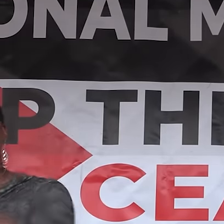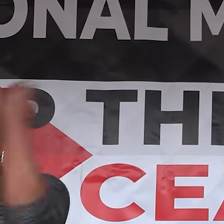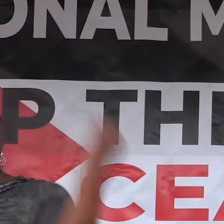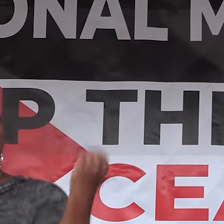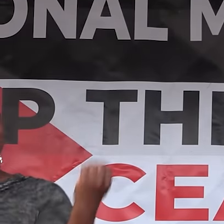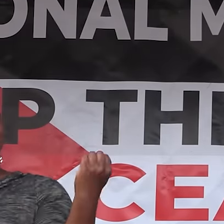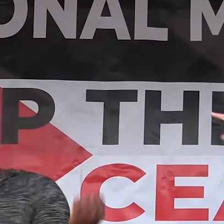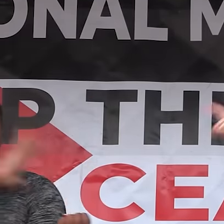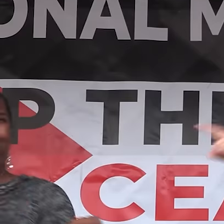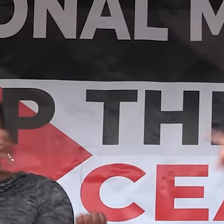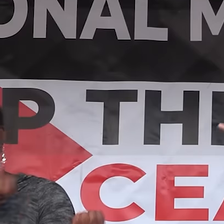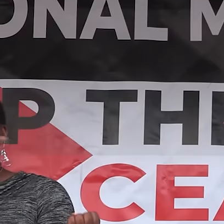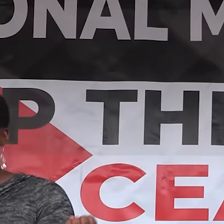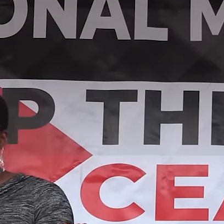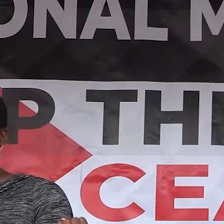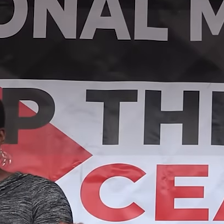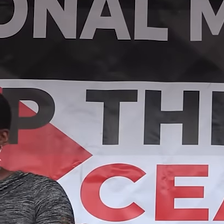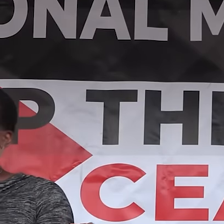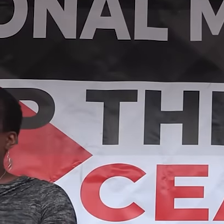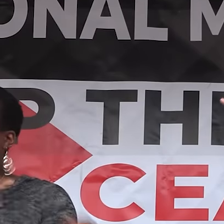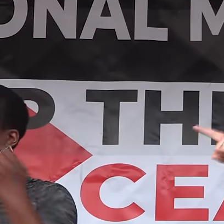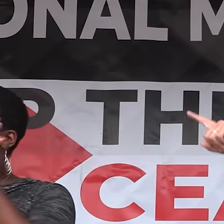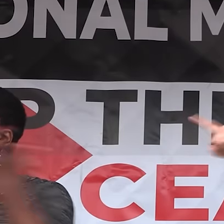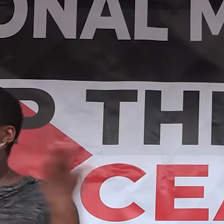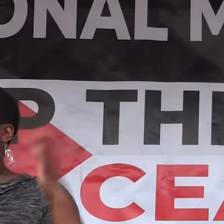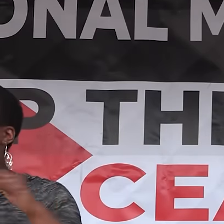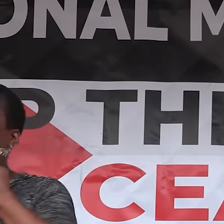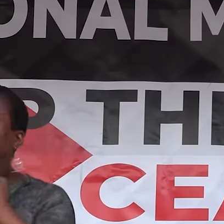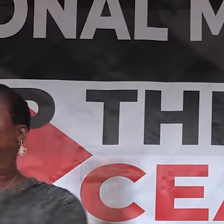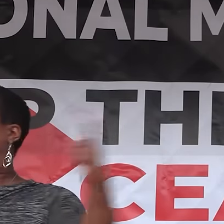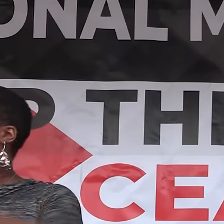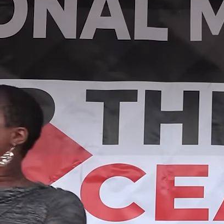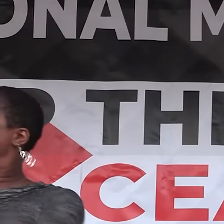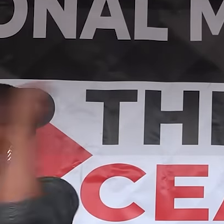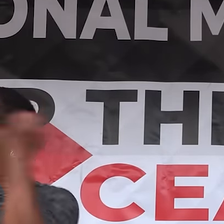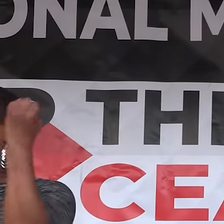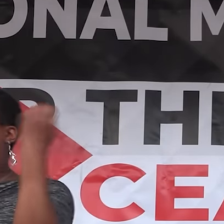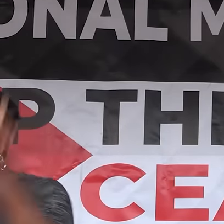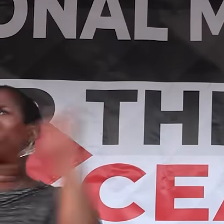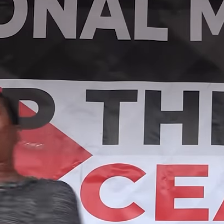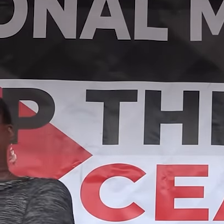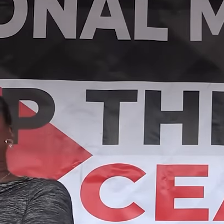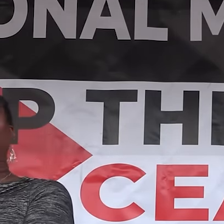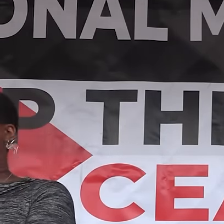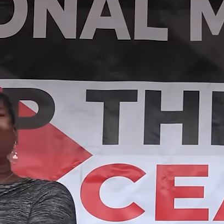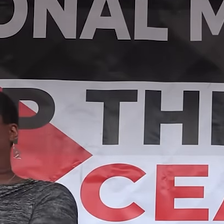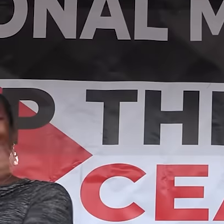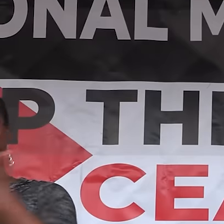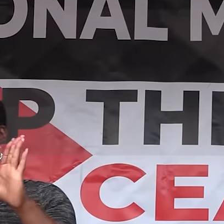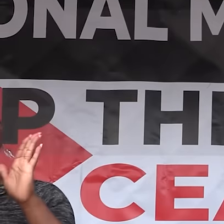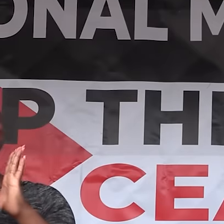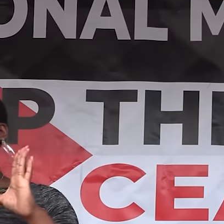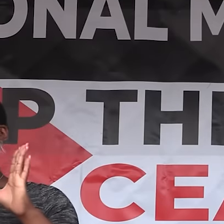Palestinian cause. This is a clear message to the powers that be that Gaza is